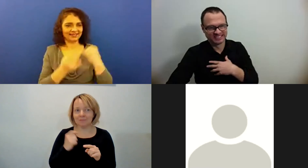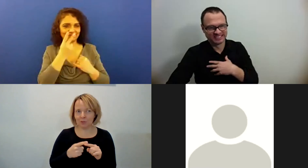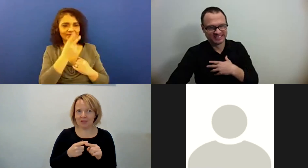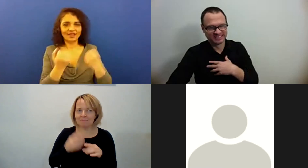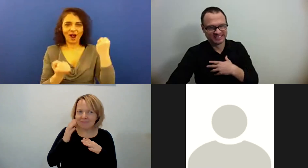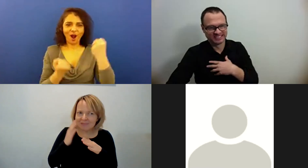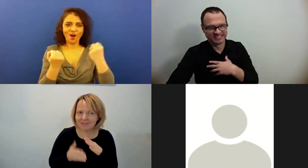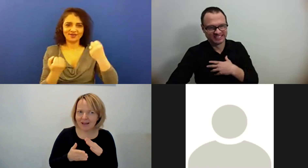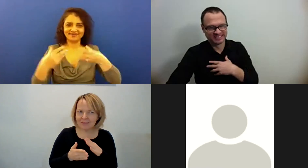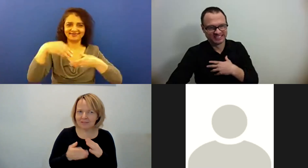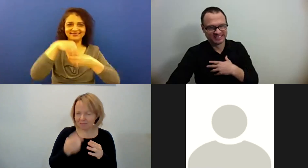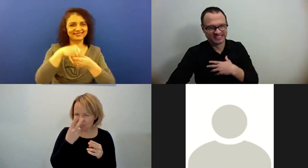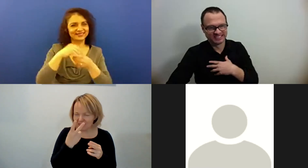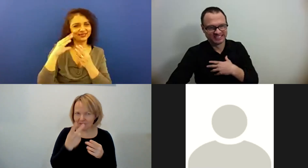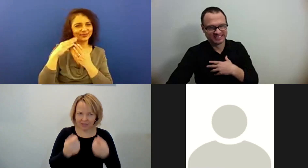people get lost.